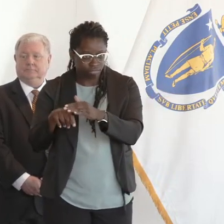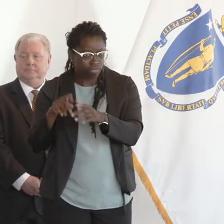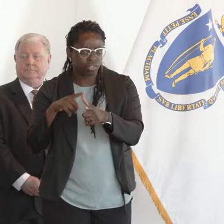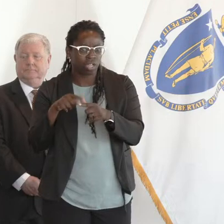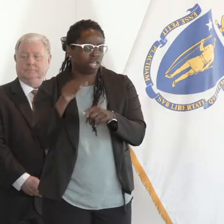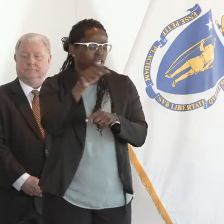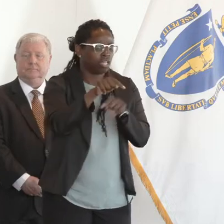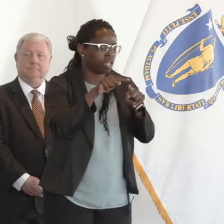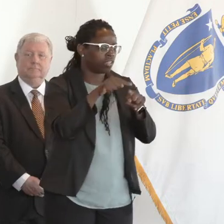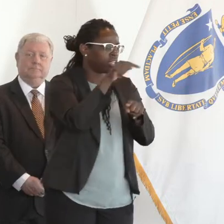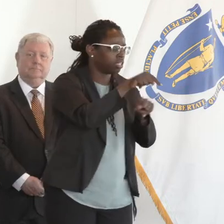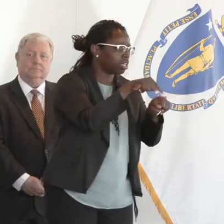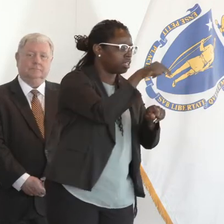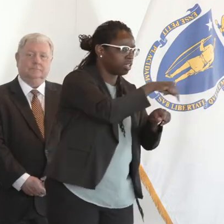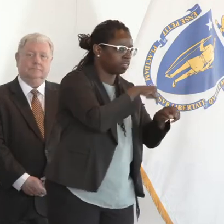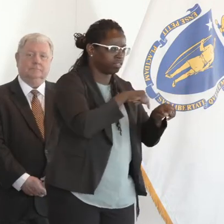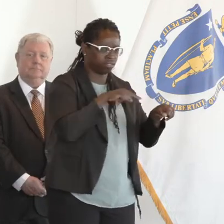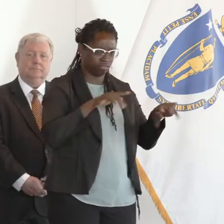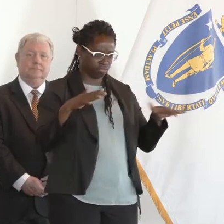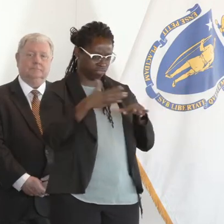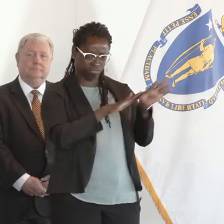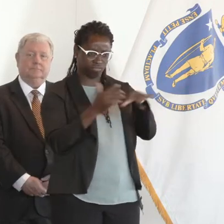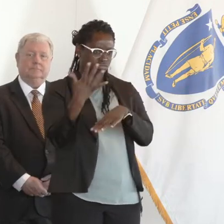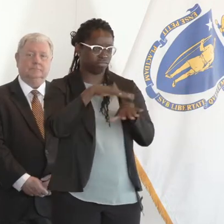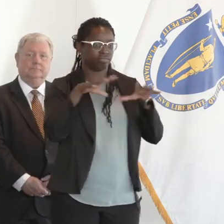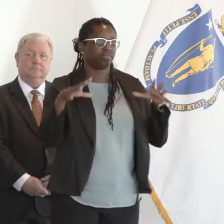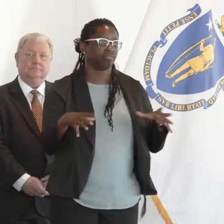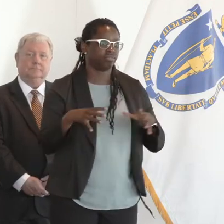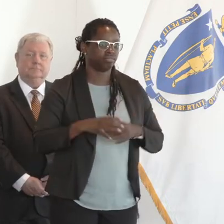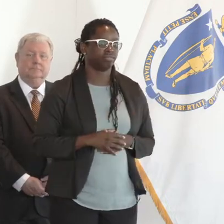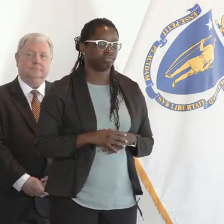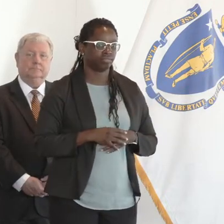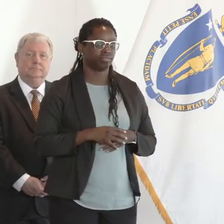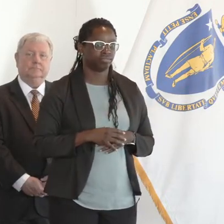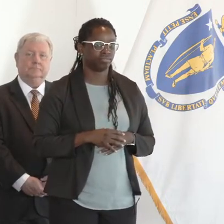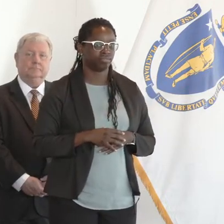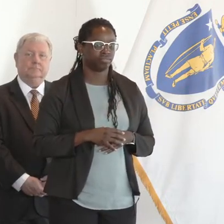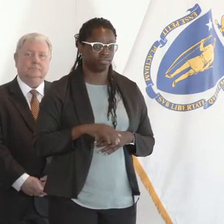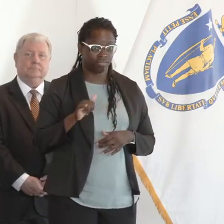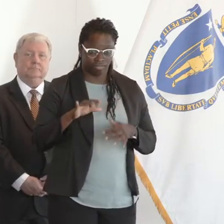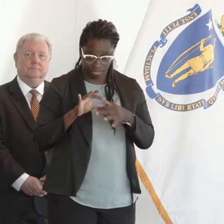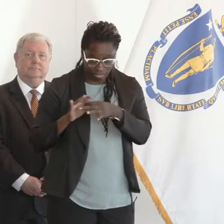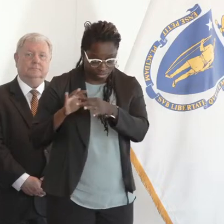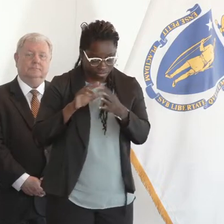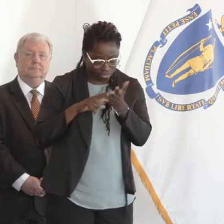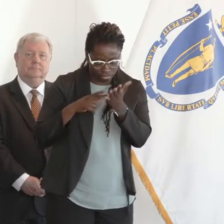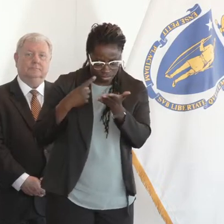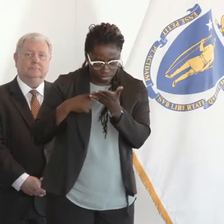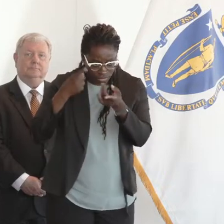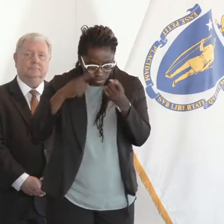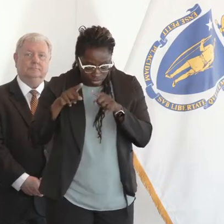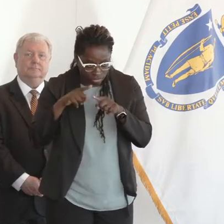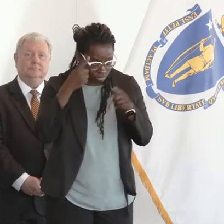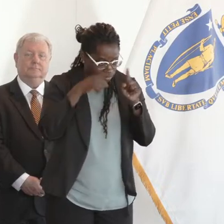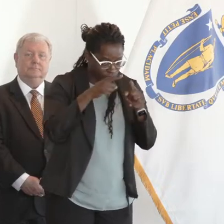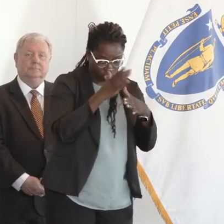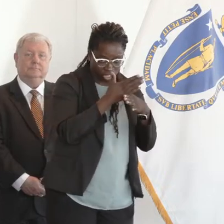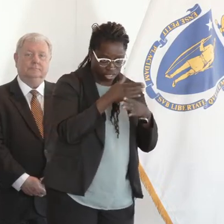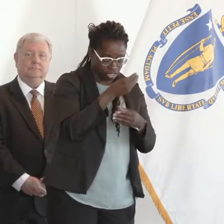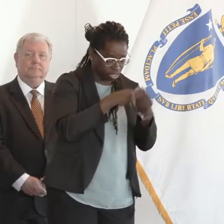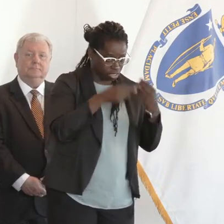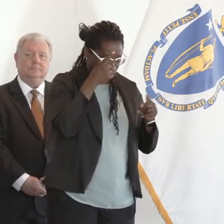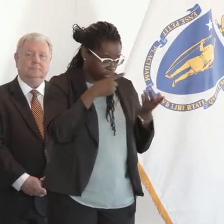others. And in the spirit of this collaboration, this shared experience, today's discussions are essential and